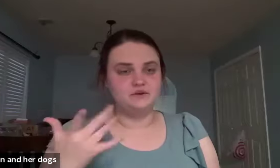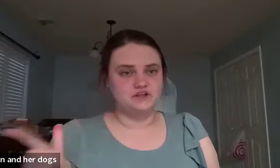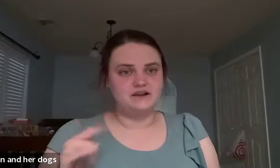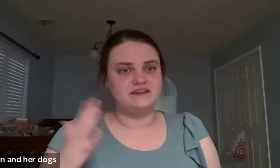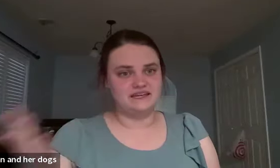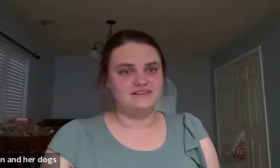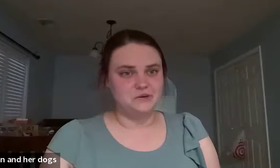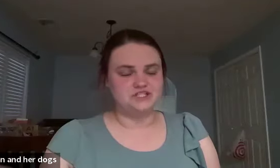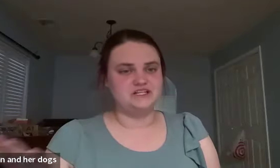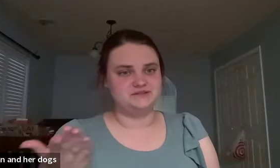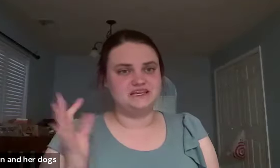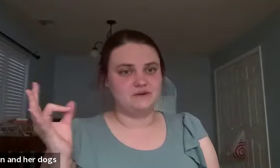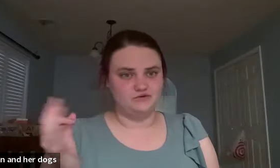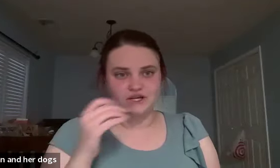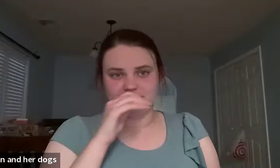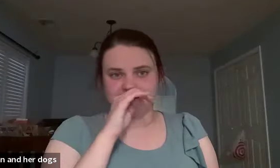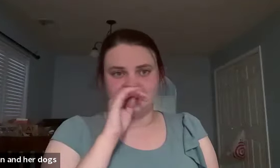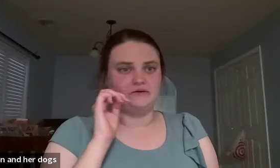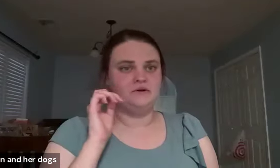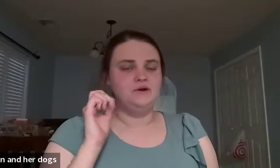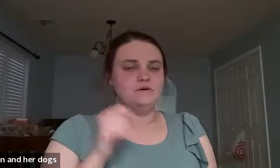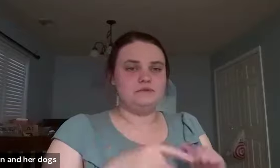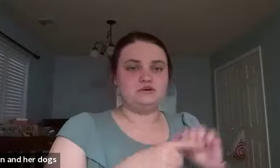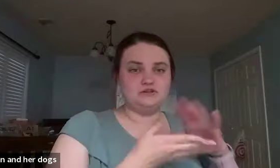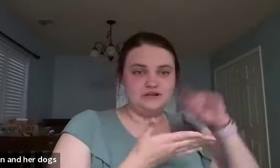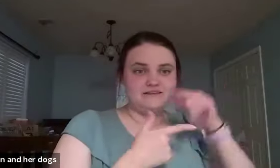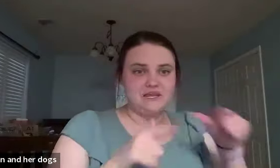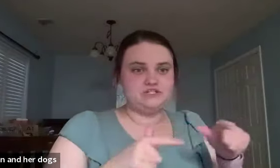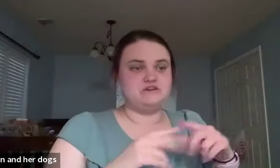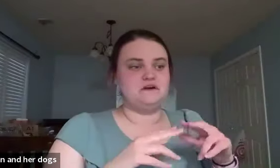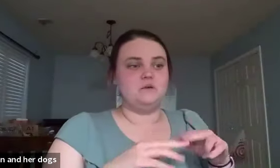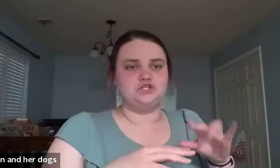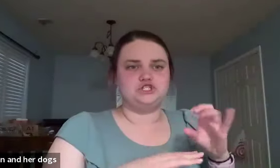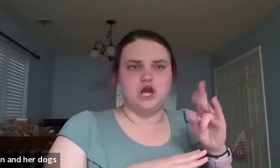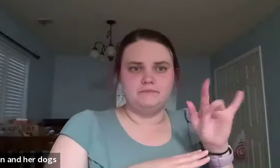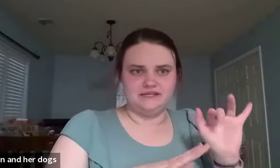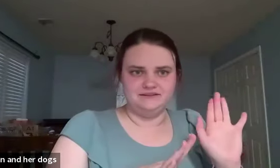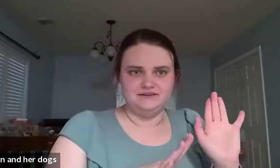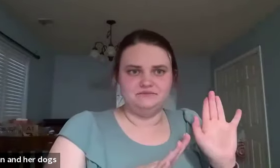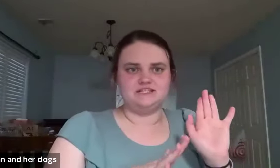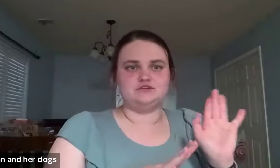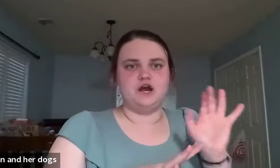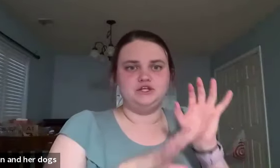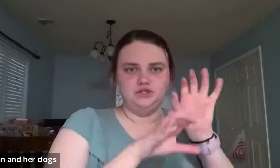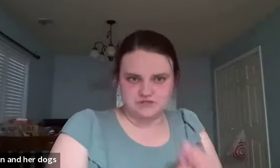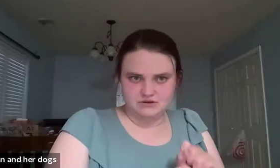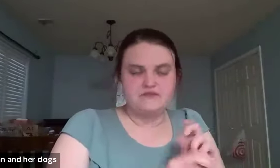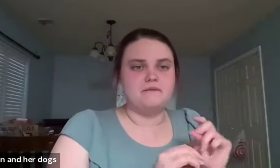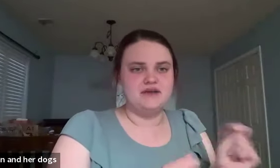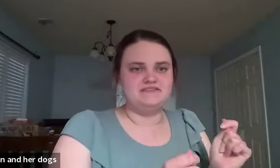like when you're talking like in a language, like she was saying, like with French, when people are learning a language, they're very almost choppy because they're not used to it. And then the minute